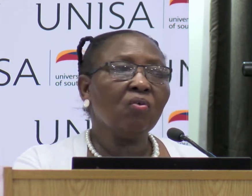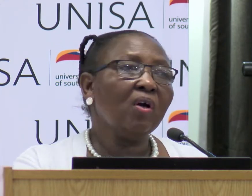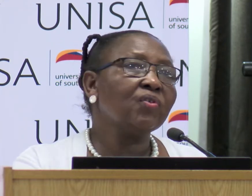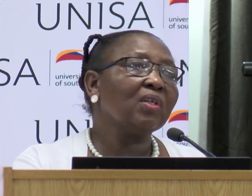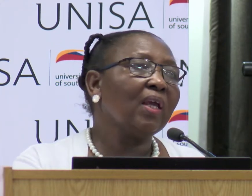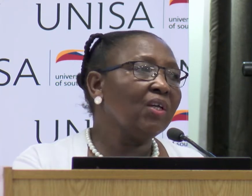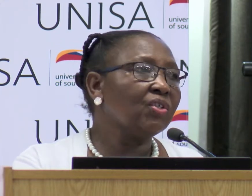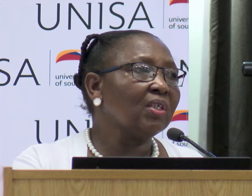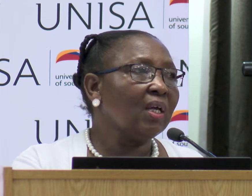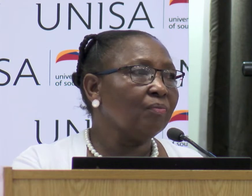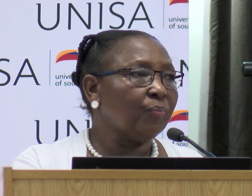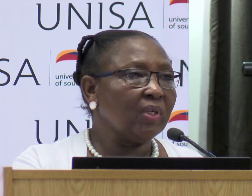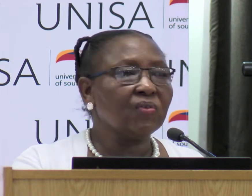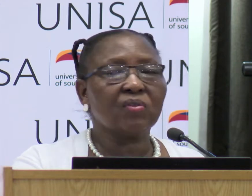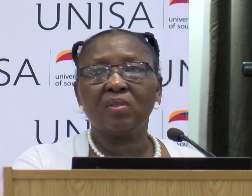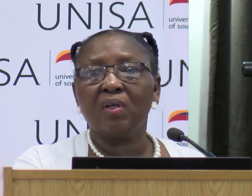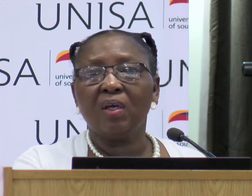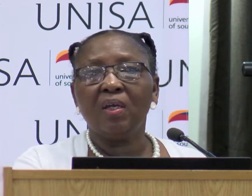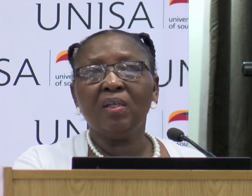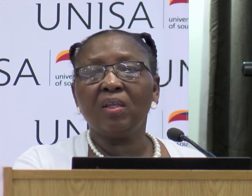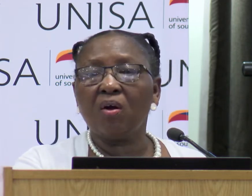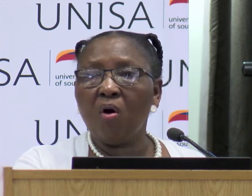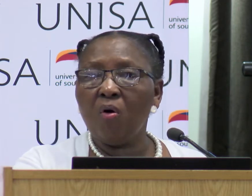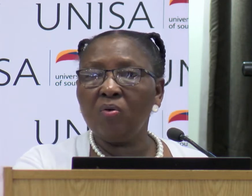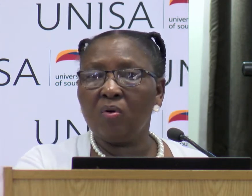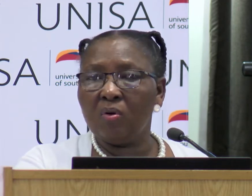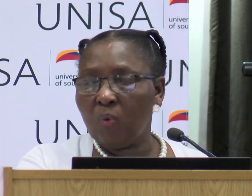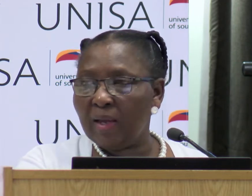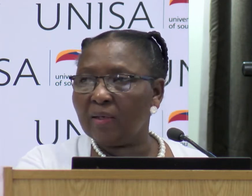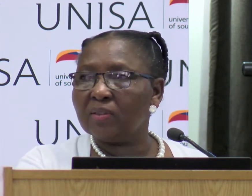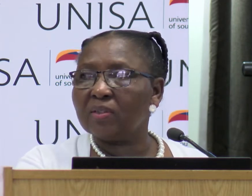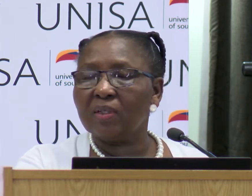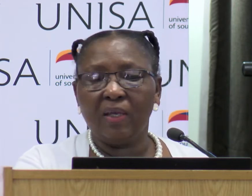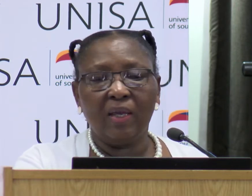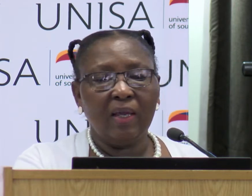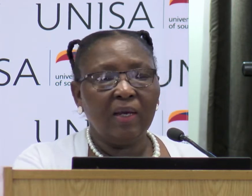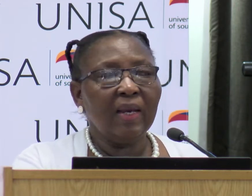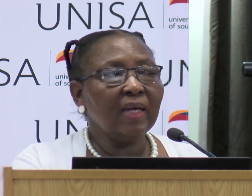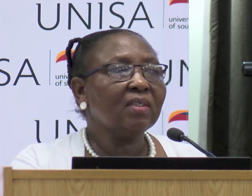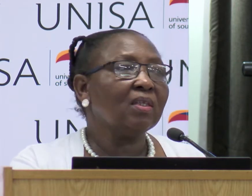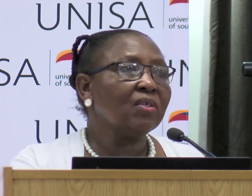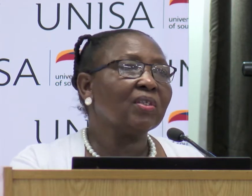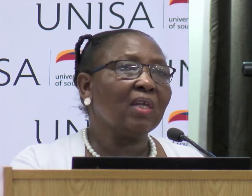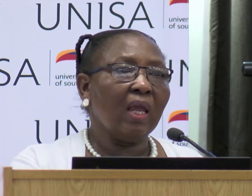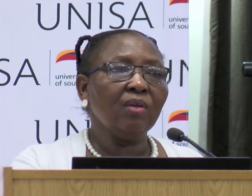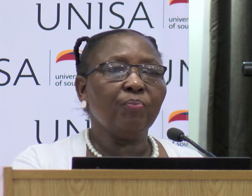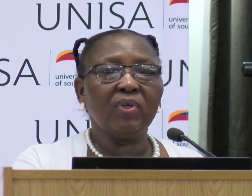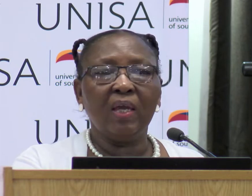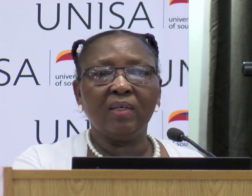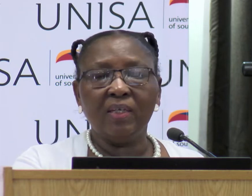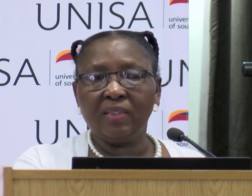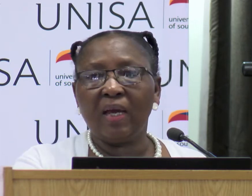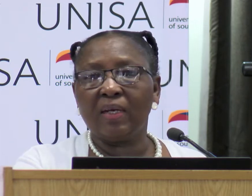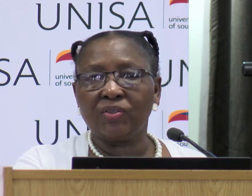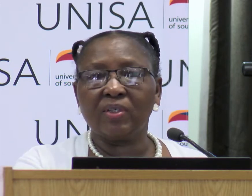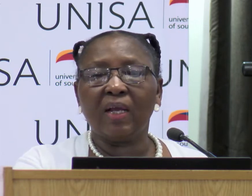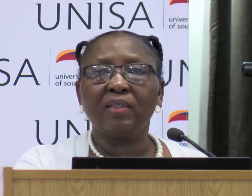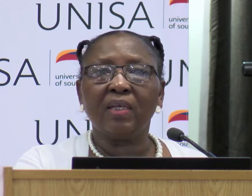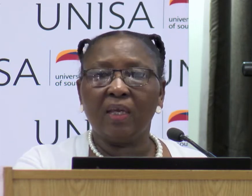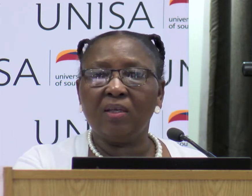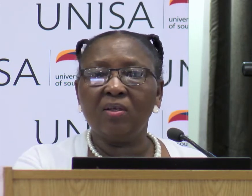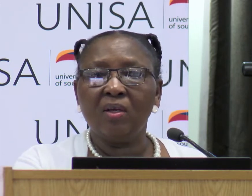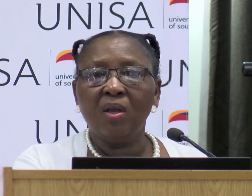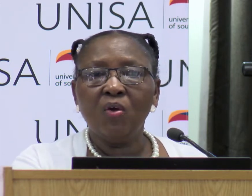for reconciliation and peace in the whole world, let this day be an